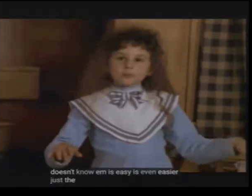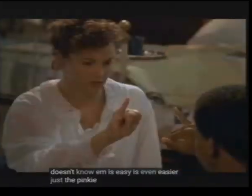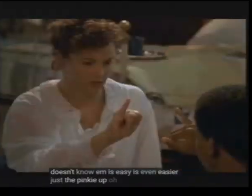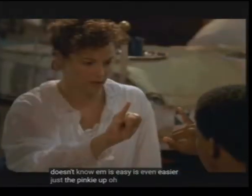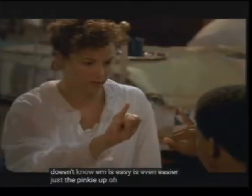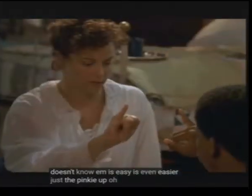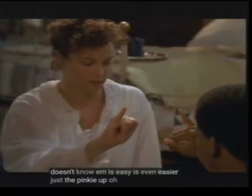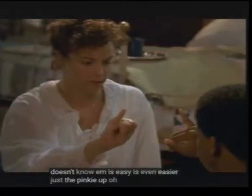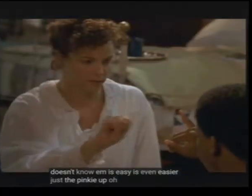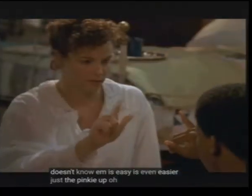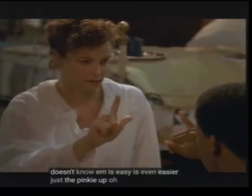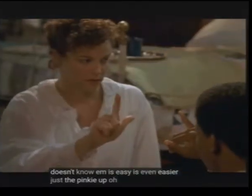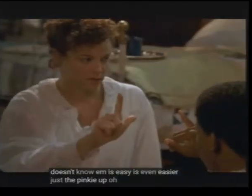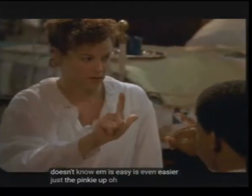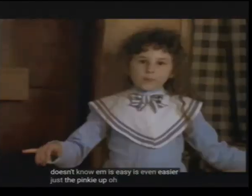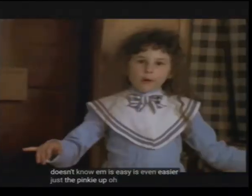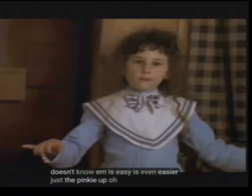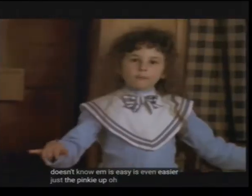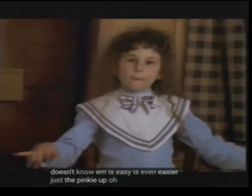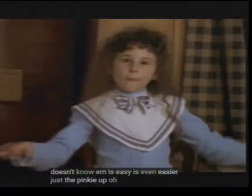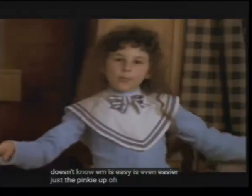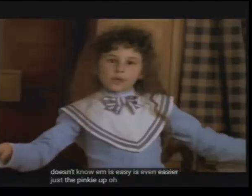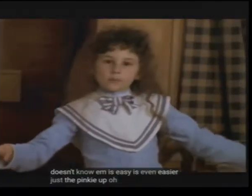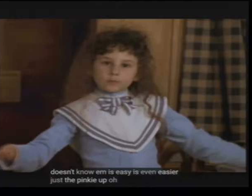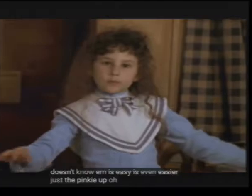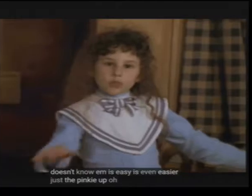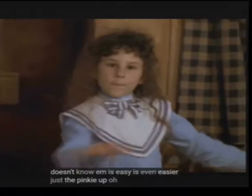pinky up. L.